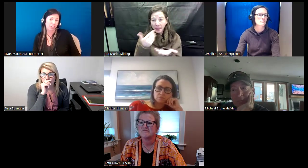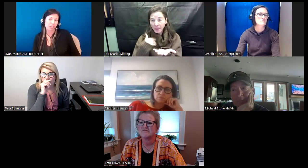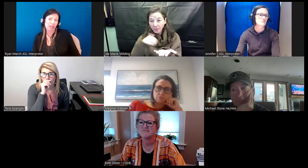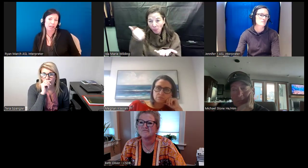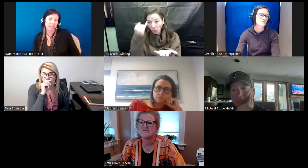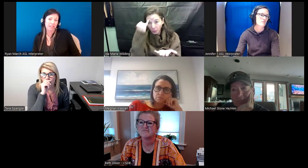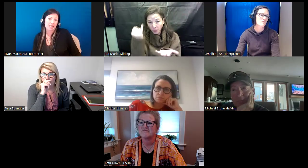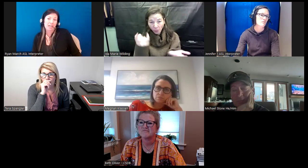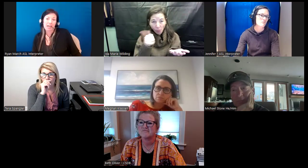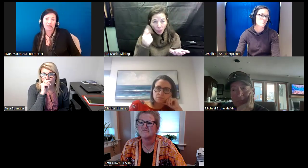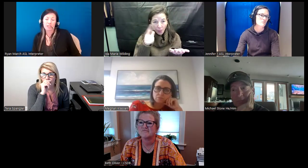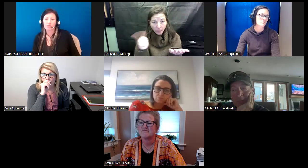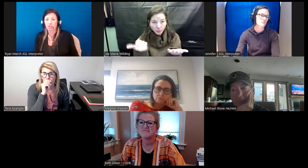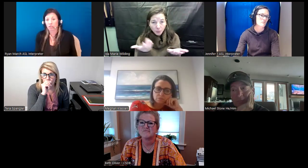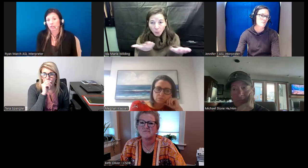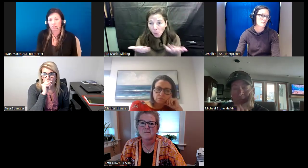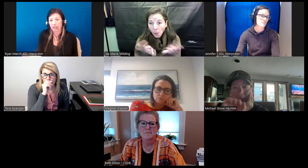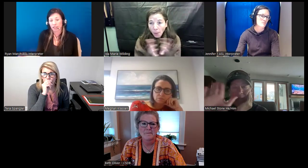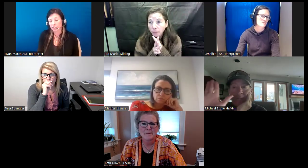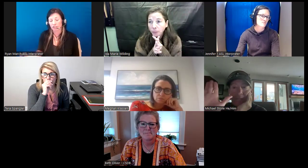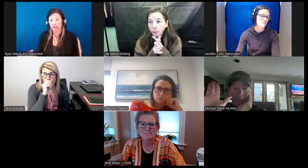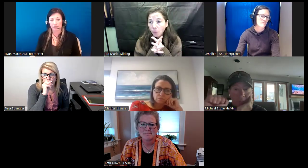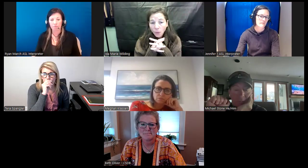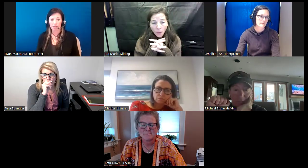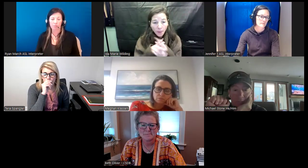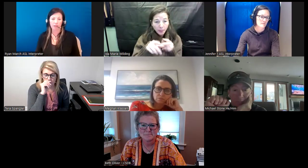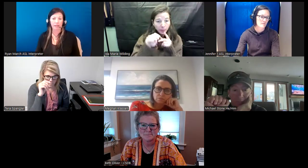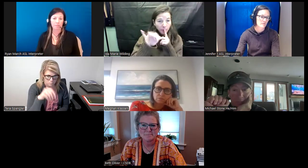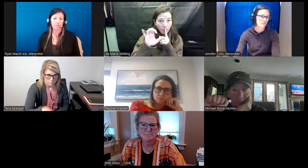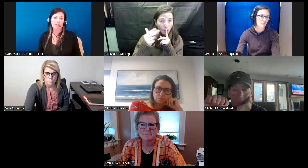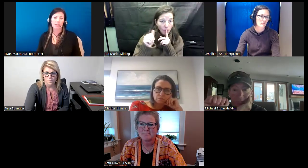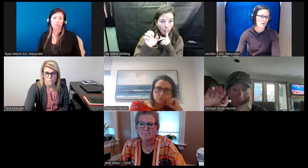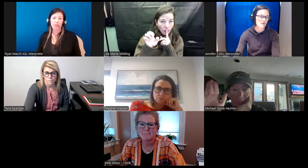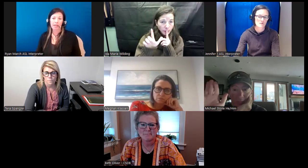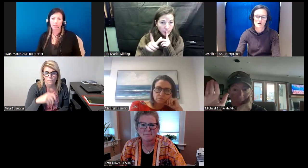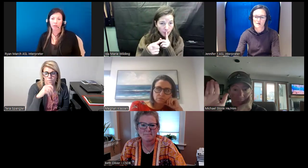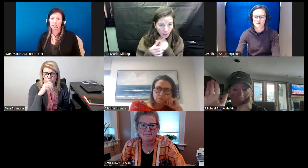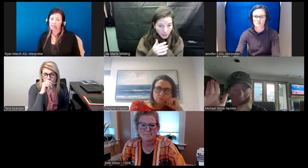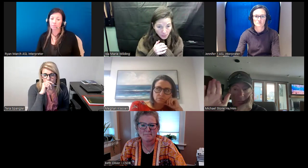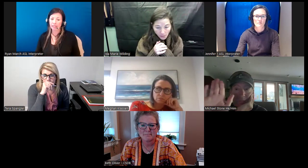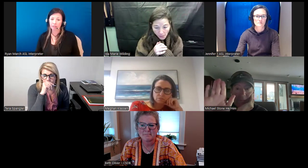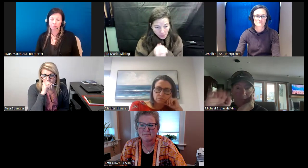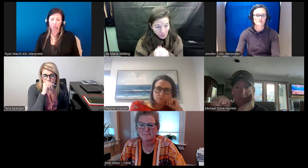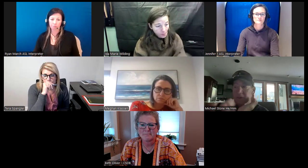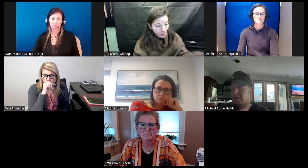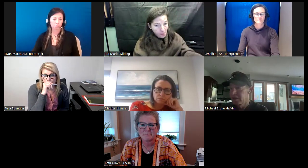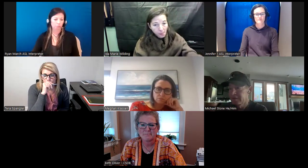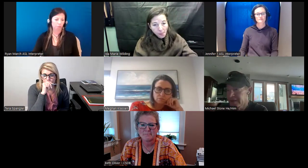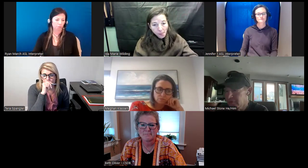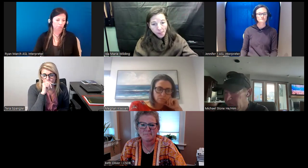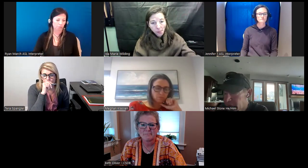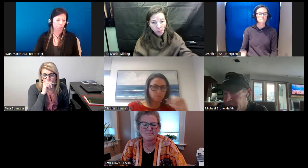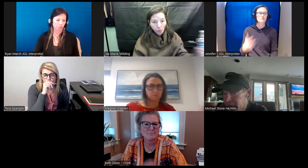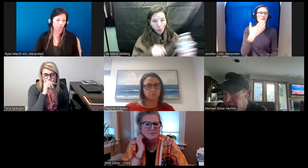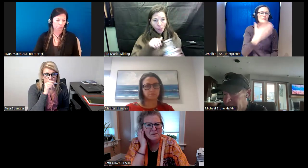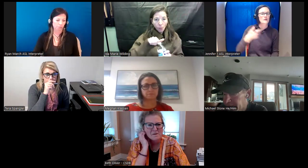really sure. I mean, I don't know. That's just one strategy to try to impress upon them. Anyone else? Yeah, Michael? Thank